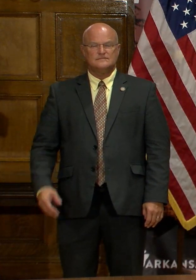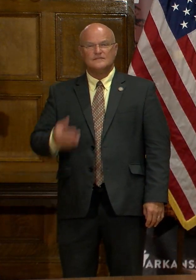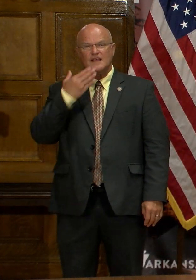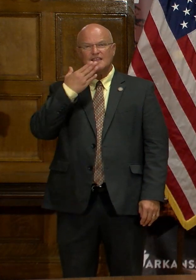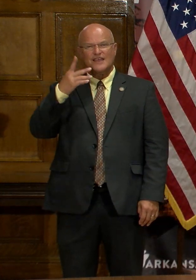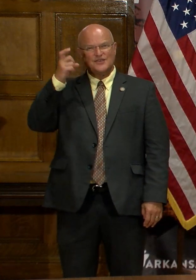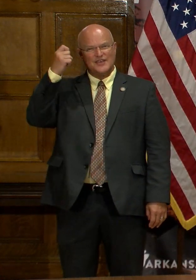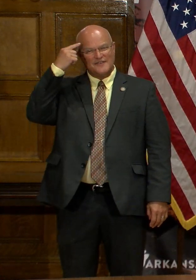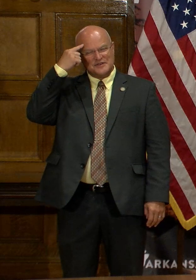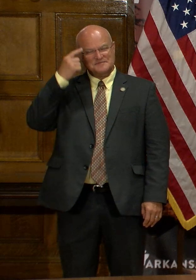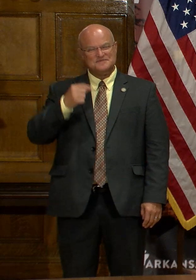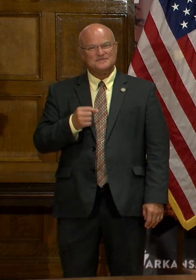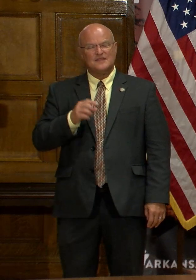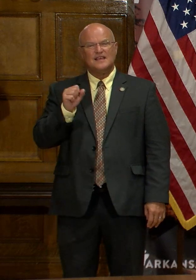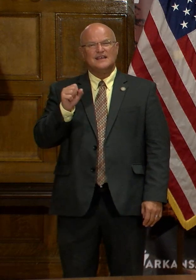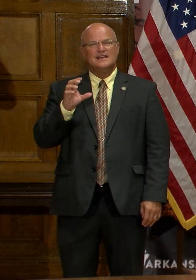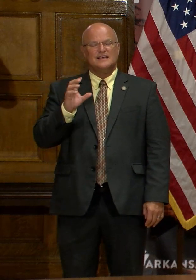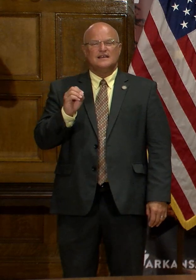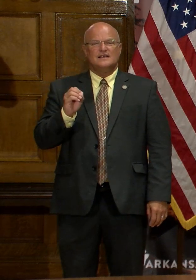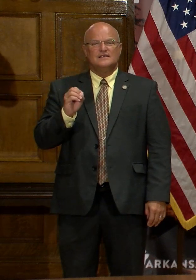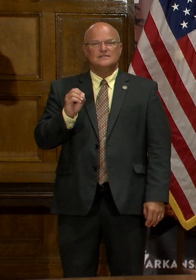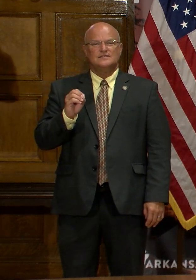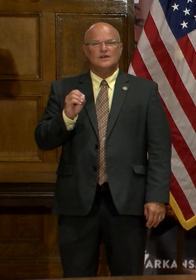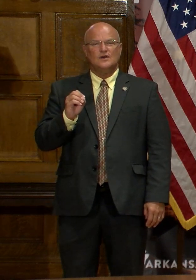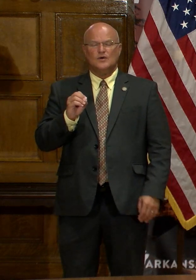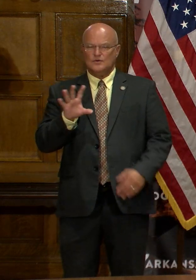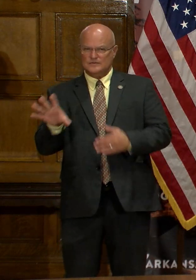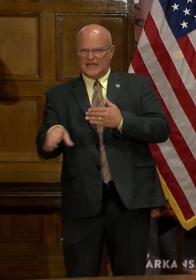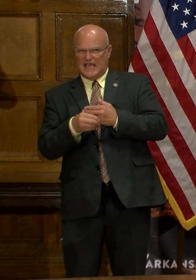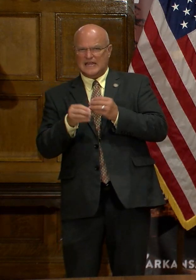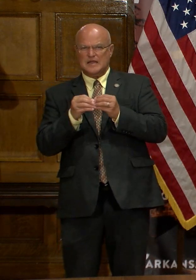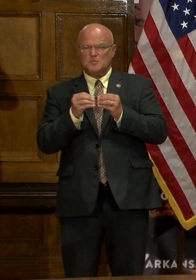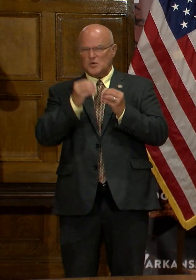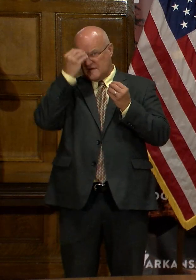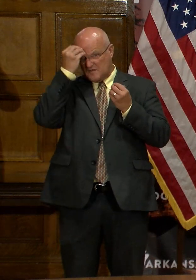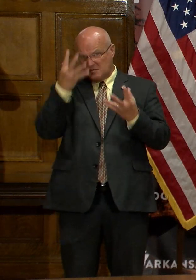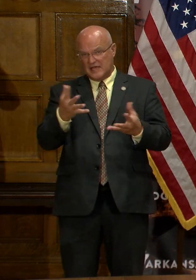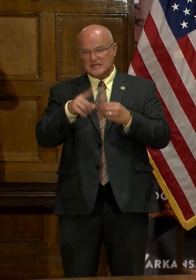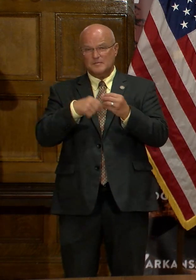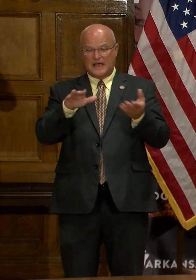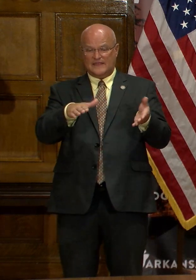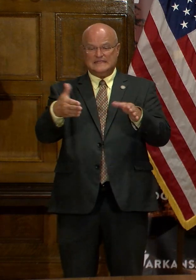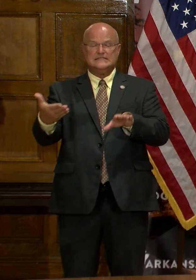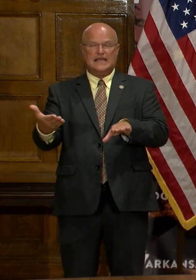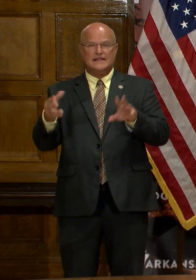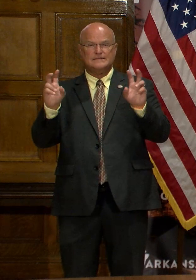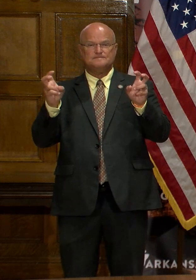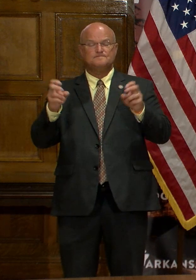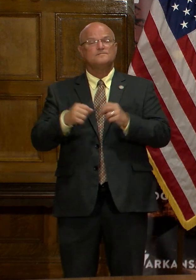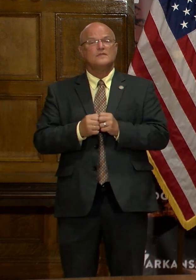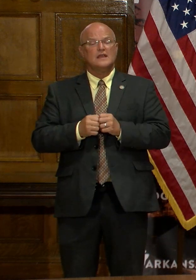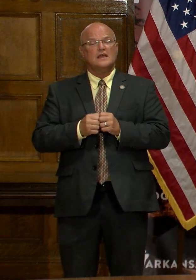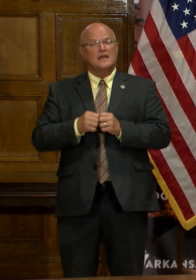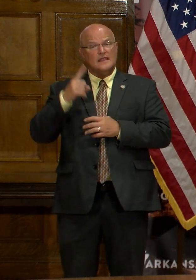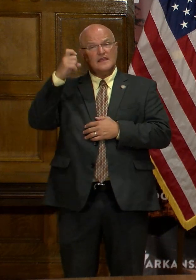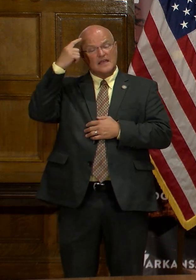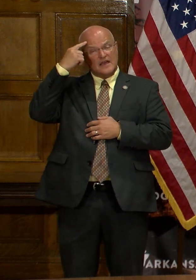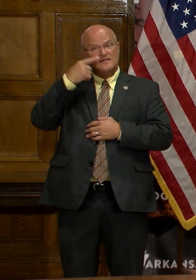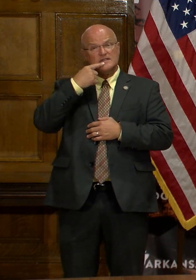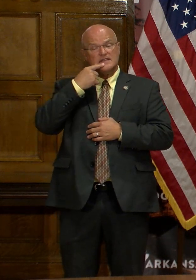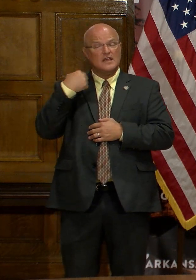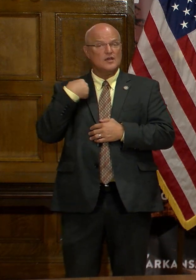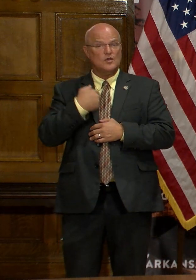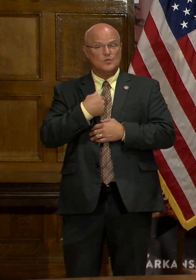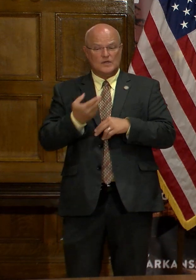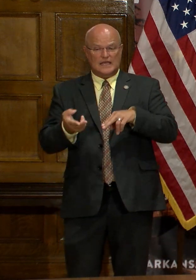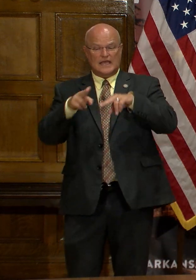Thank you, Governor. So adding a little bit more to our information about the deaths. As mentioned by the Governor, we